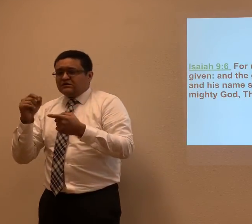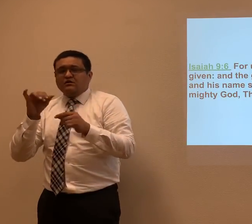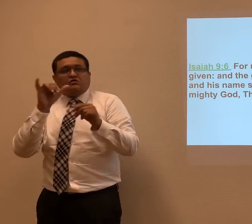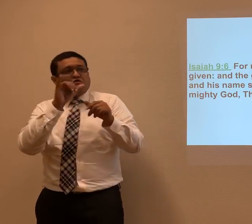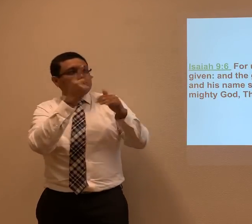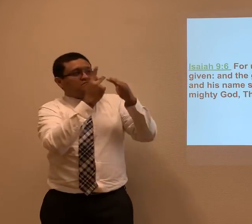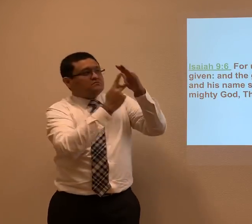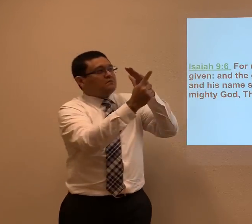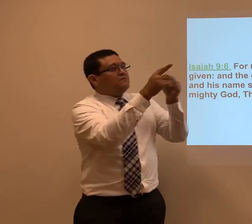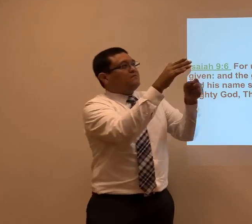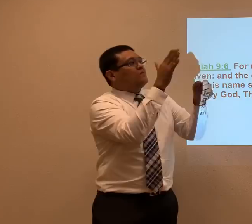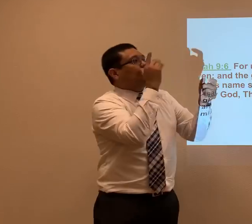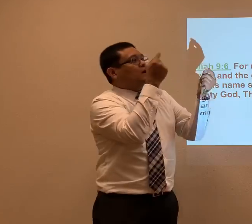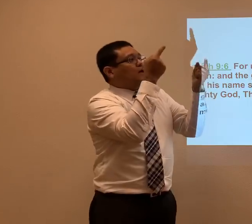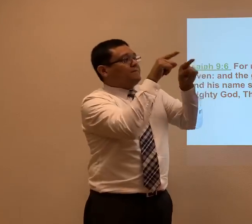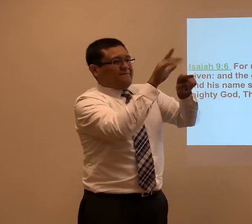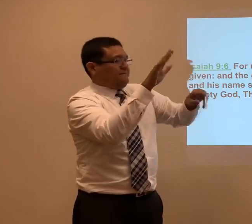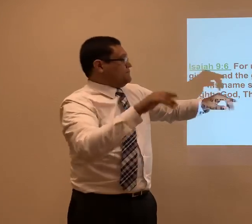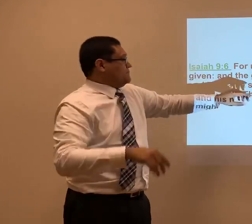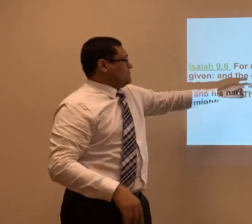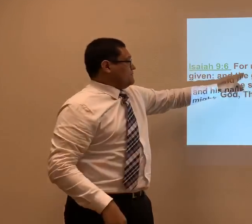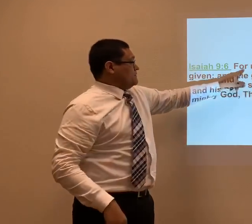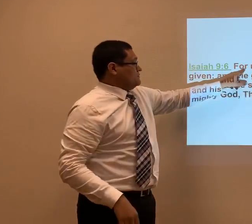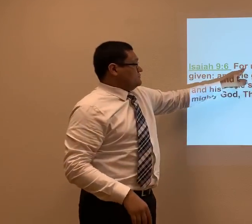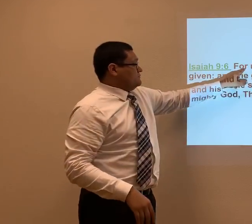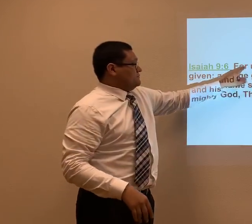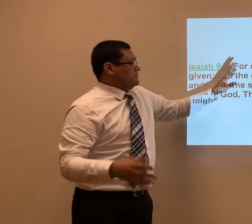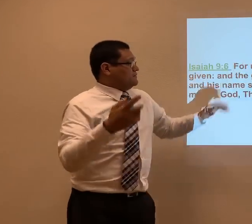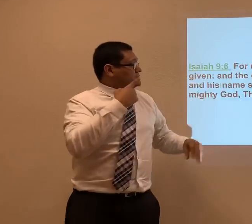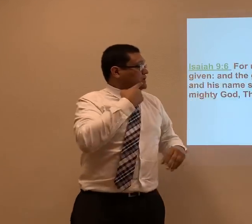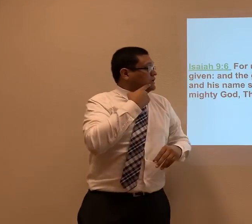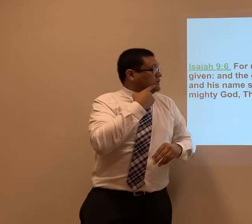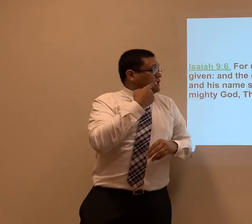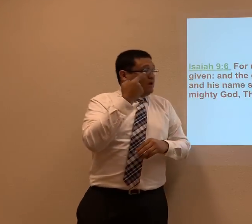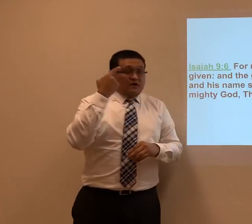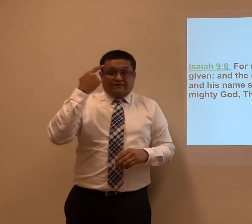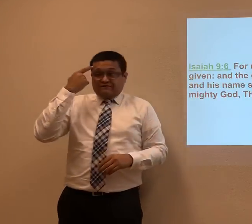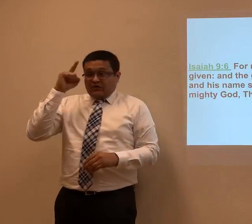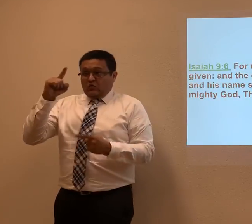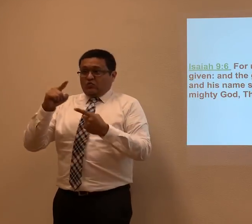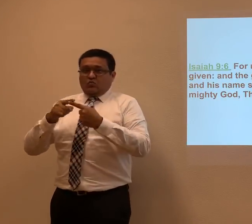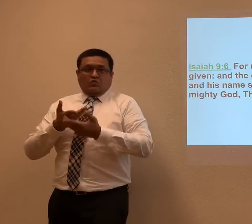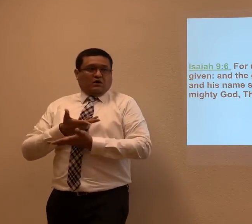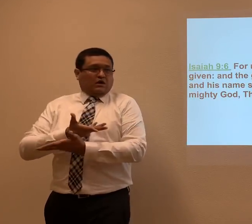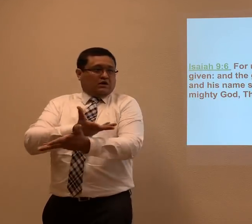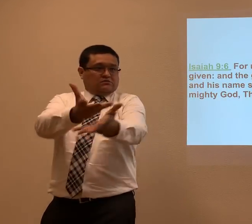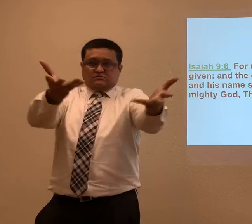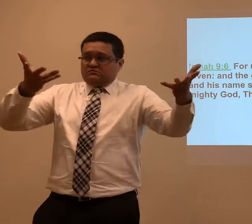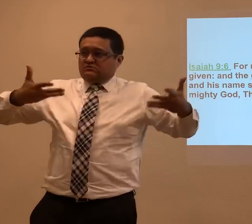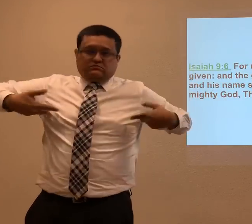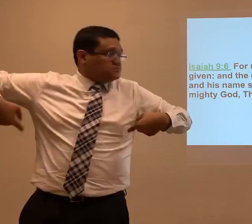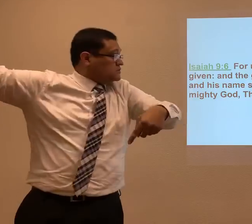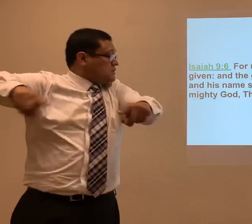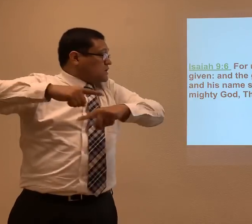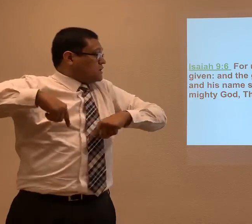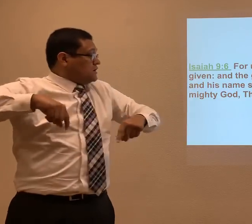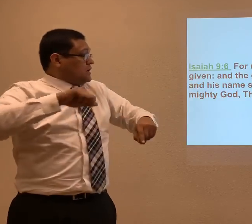he's writing what will happen. It's Isaiah chapter 9, verse 6, it says, for unto us